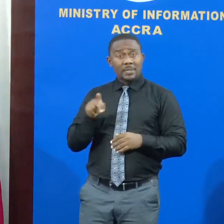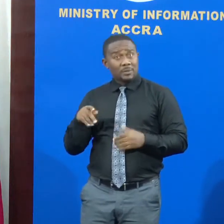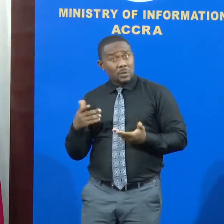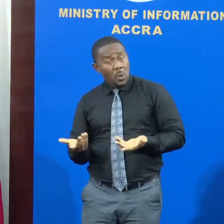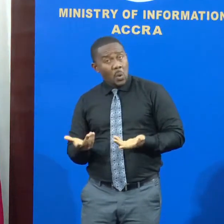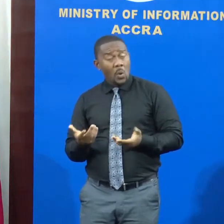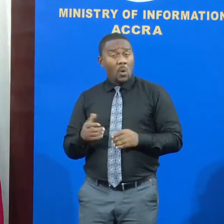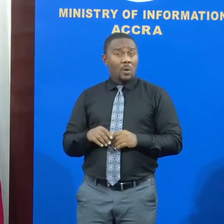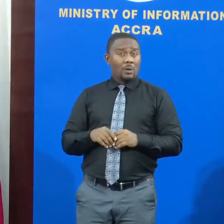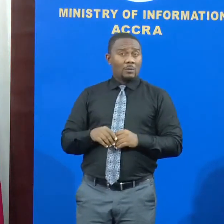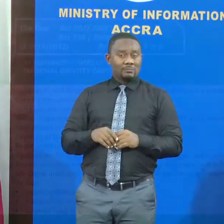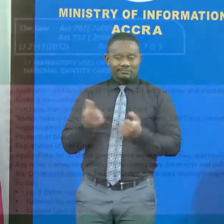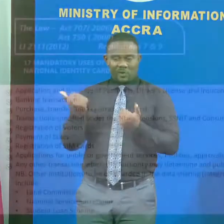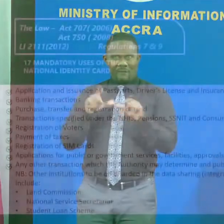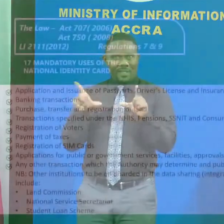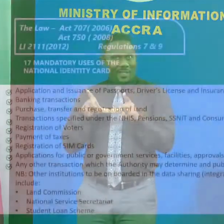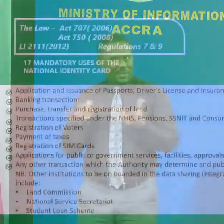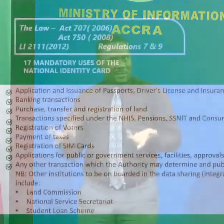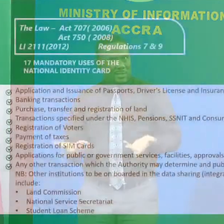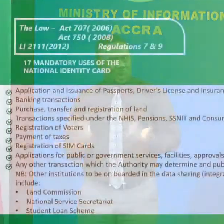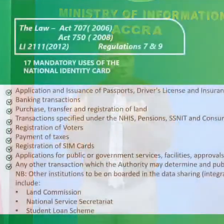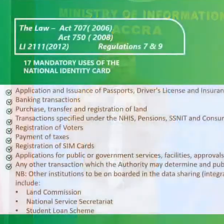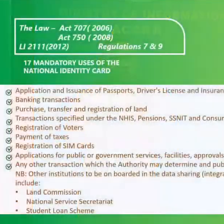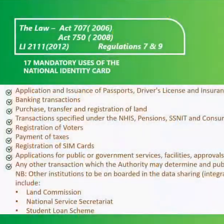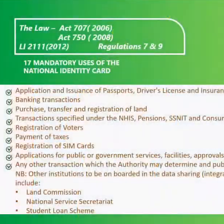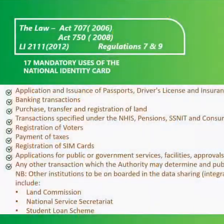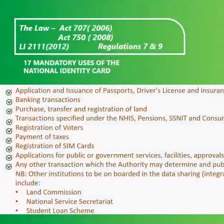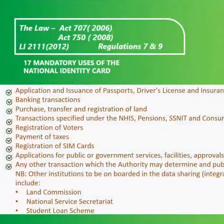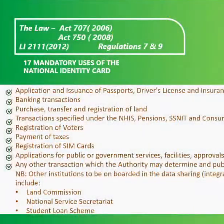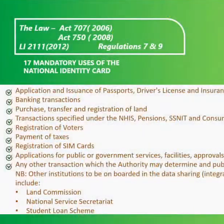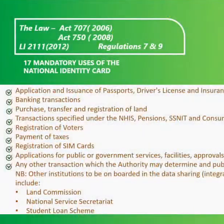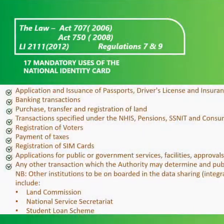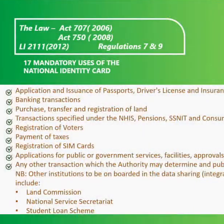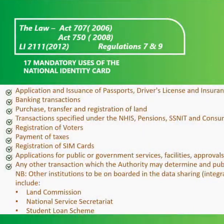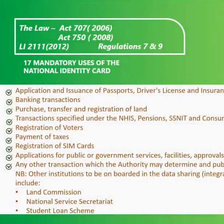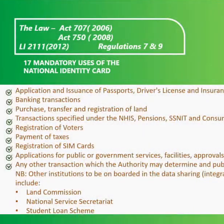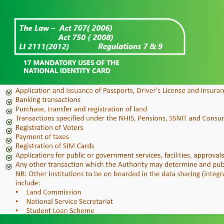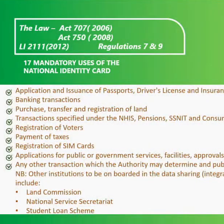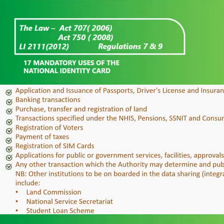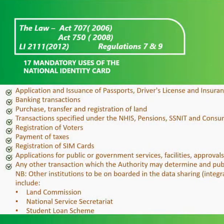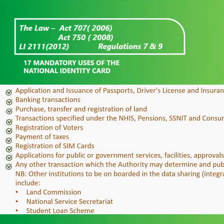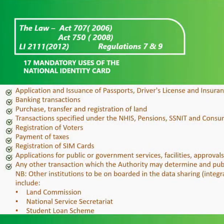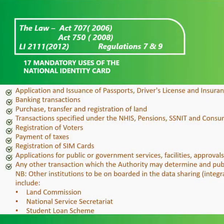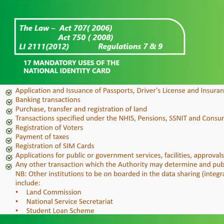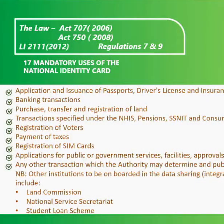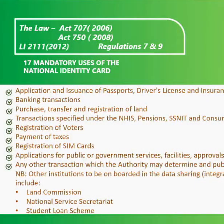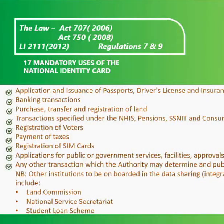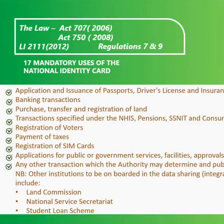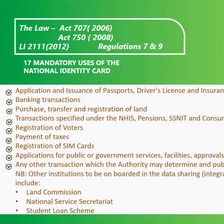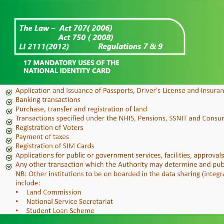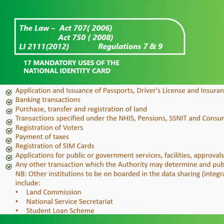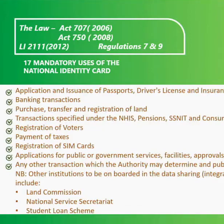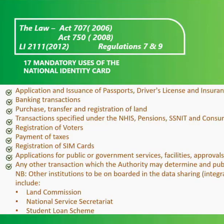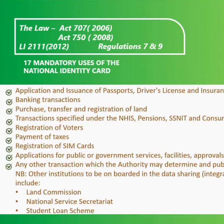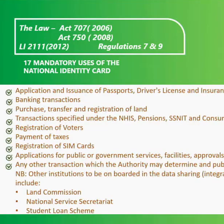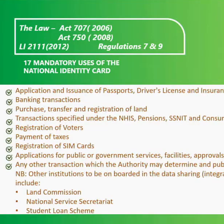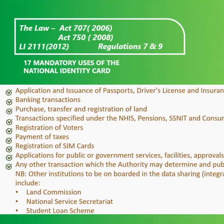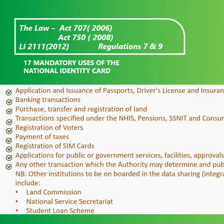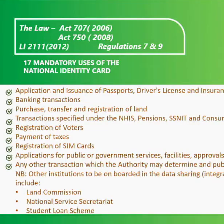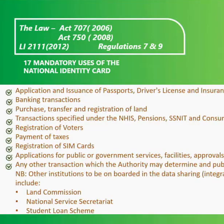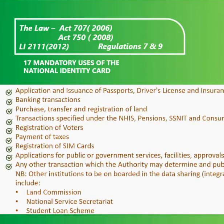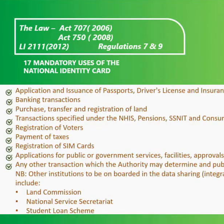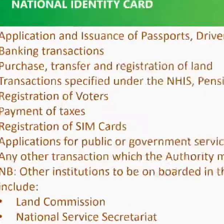with insurance policies, and you cannot also engage in banking transactions if you do not have the Ghana card. You cannot purchase,